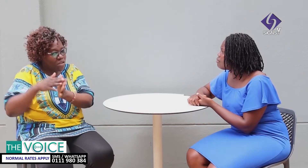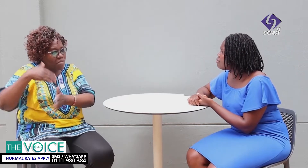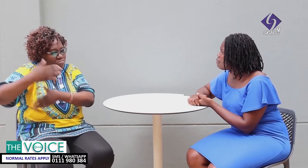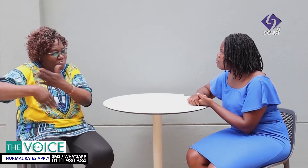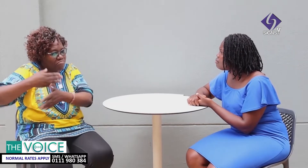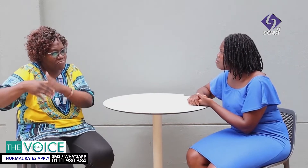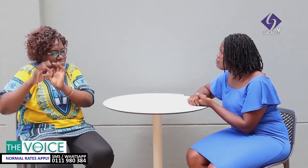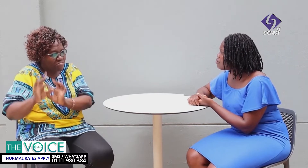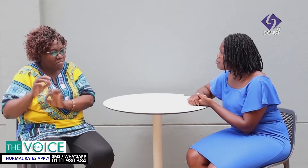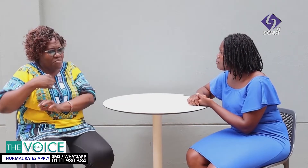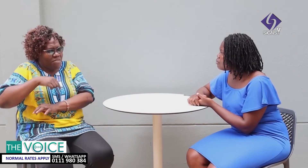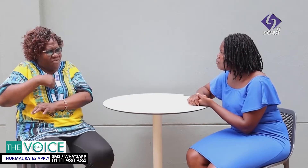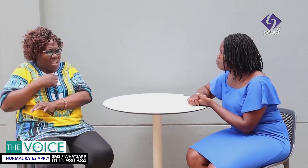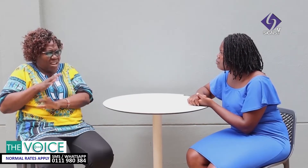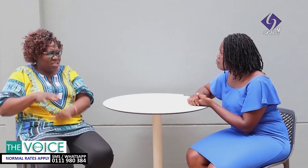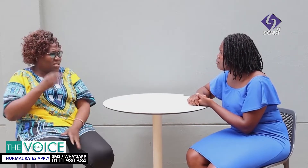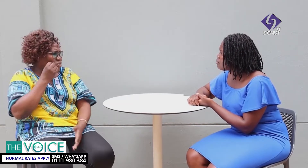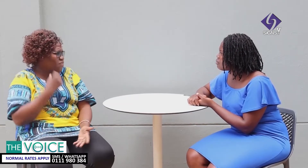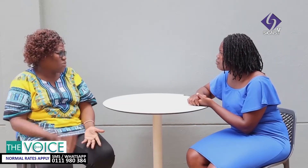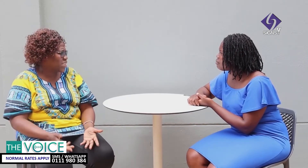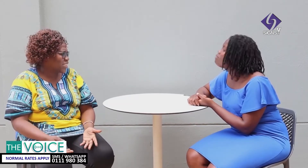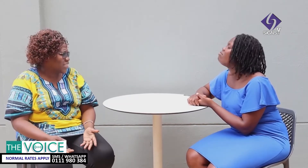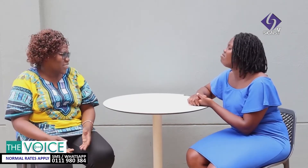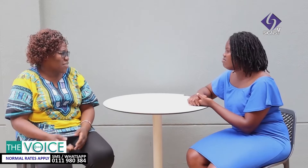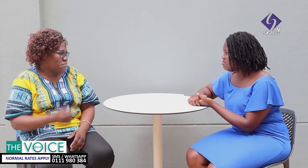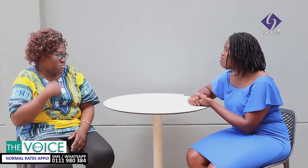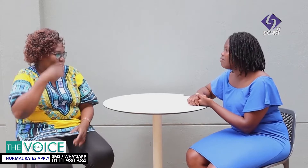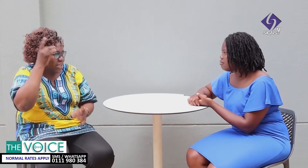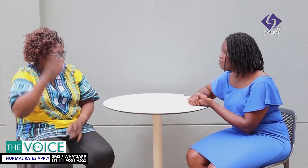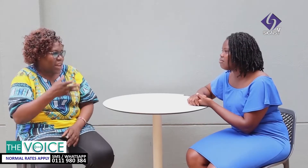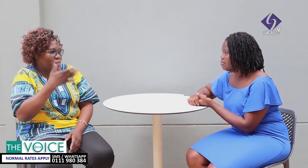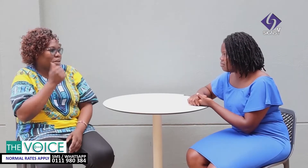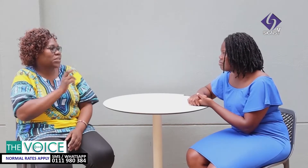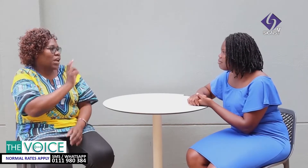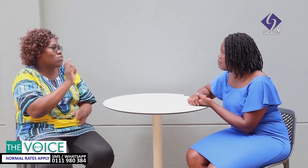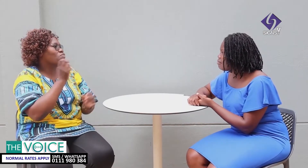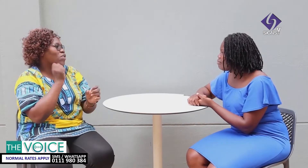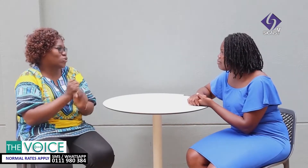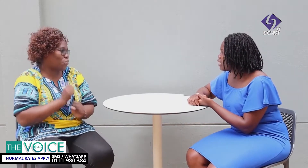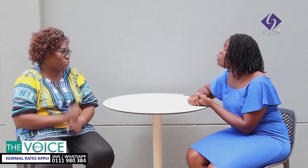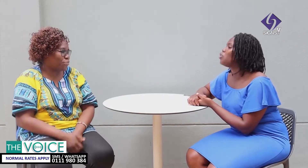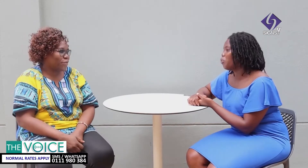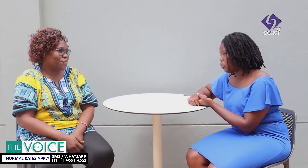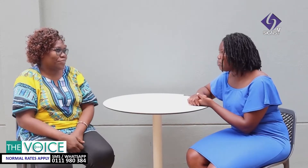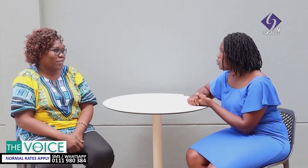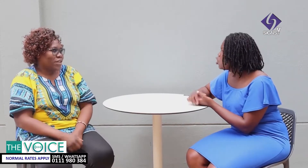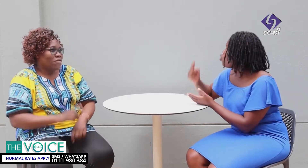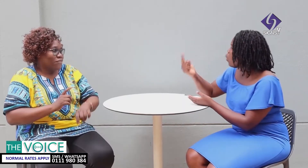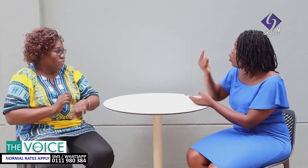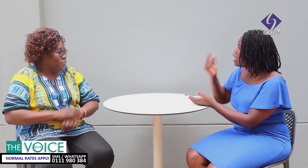for a long time, but I kind of felt quite alone at home. So I decided... Are you the only deaf in your family?